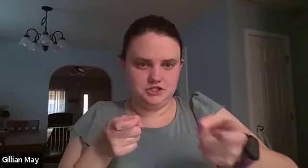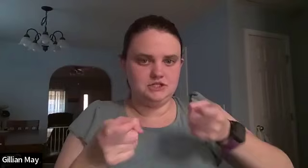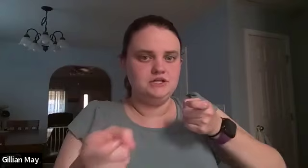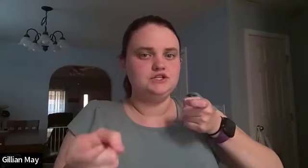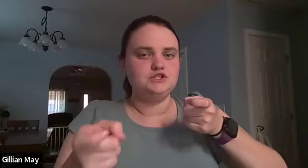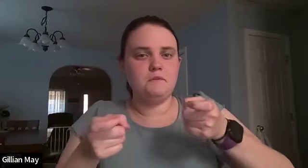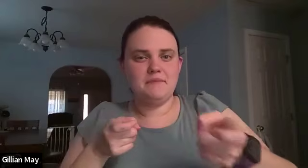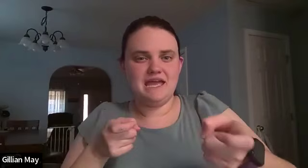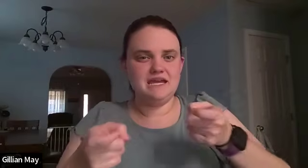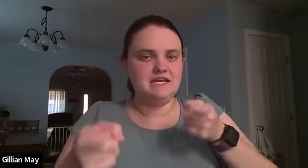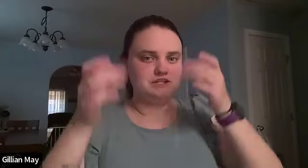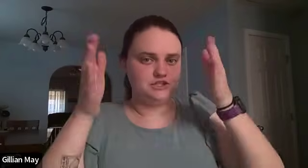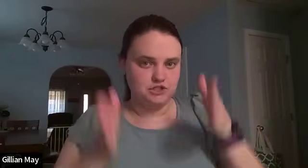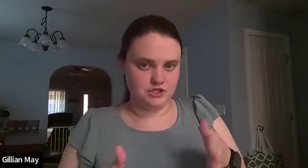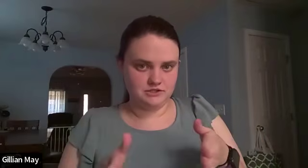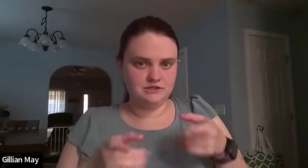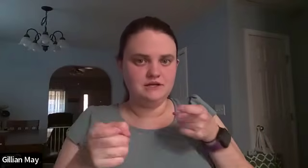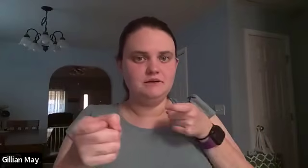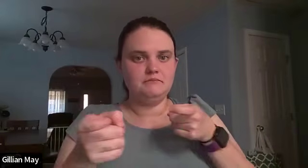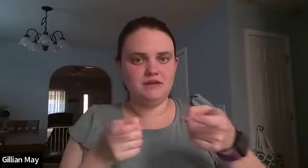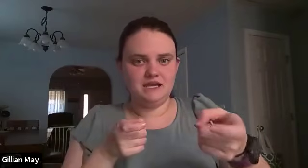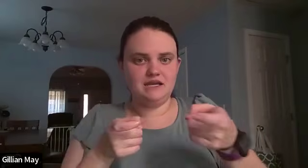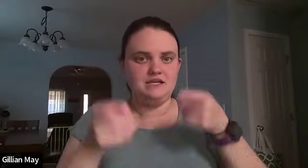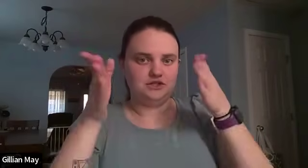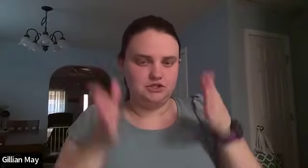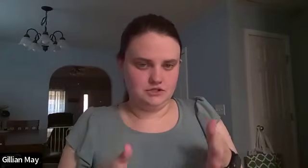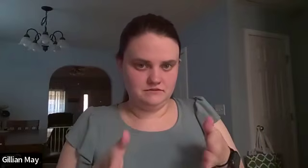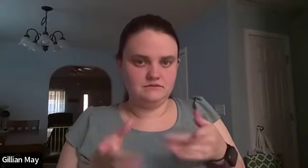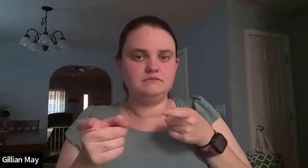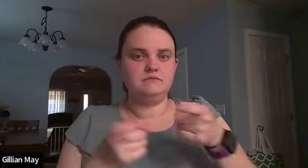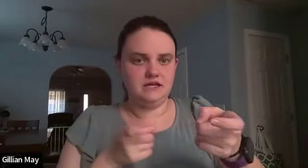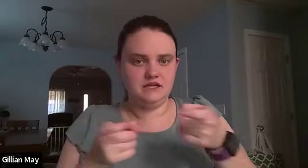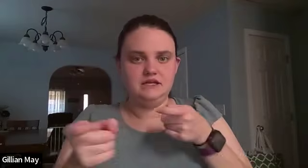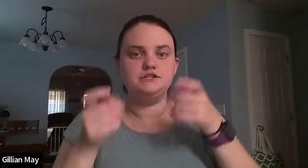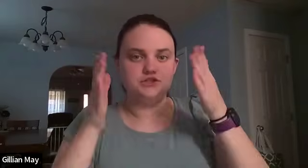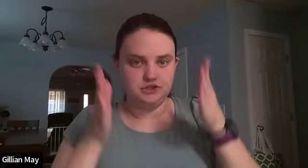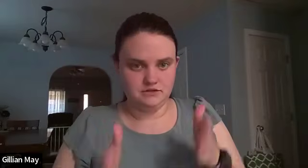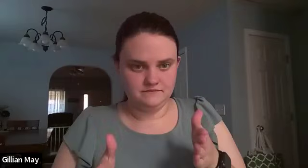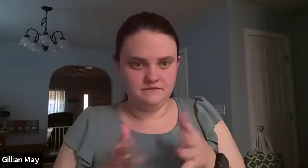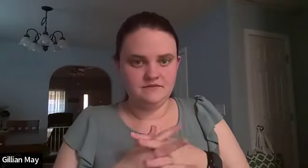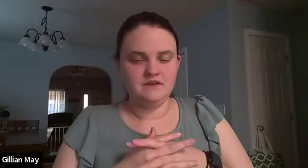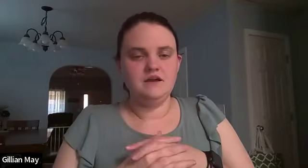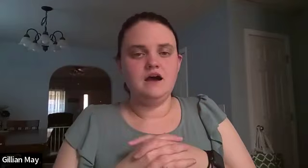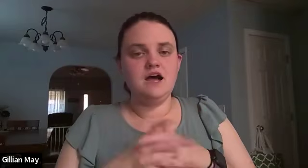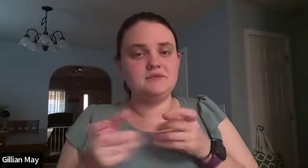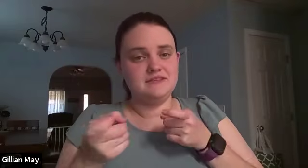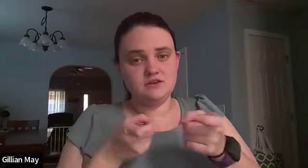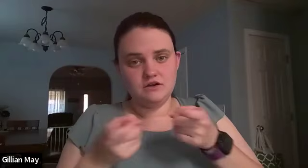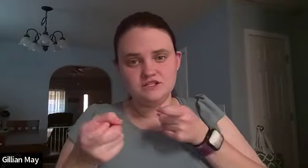manage. So manager, manager, manager. This also